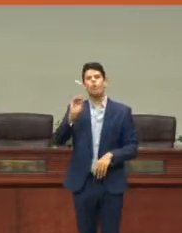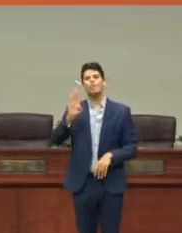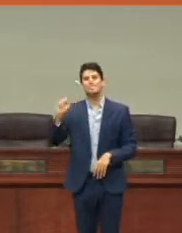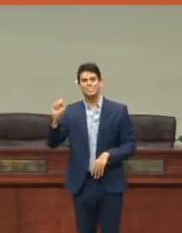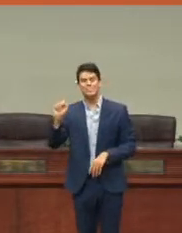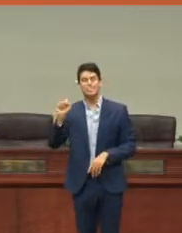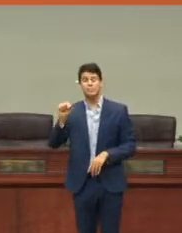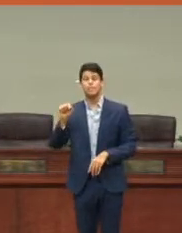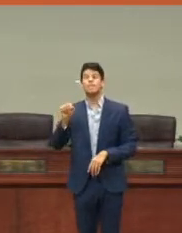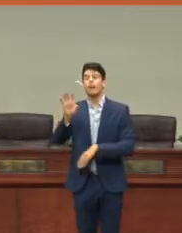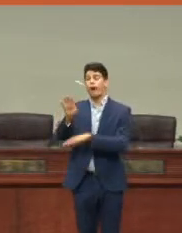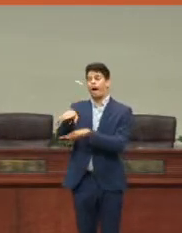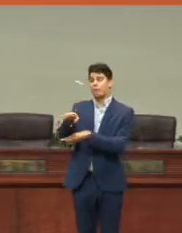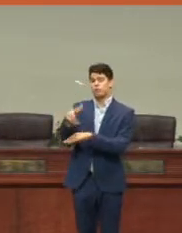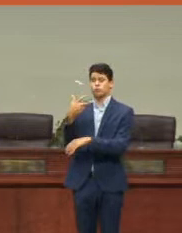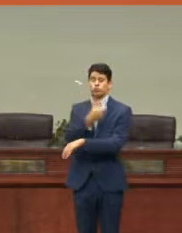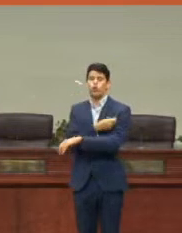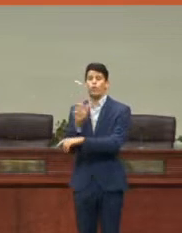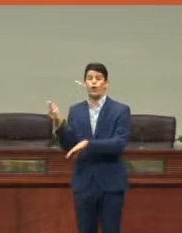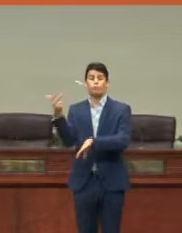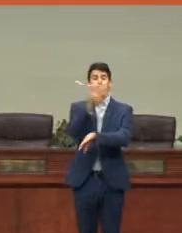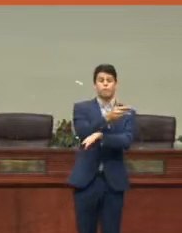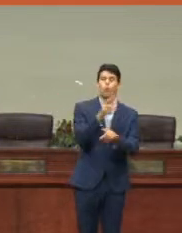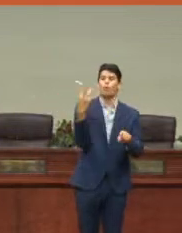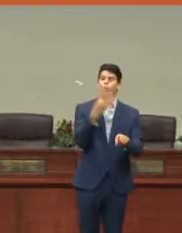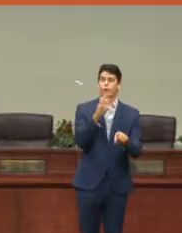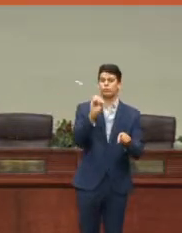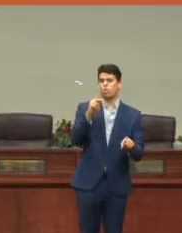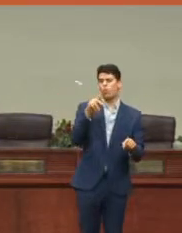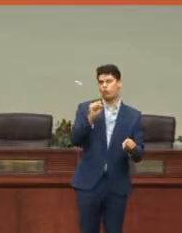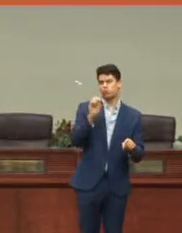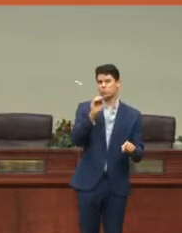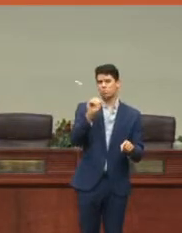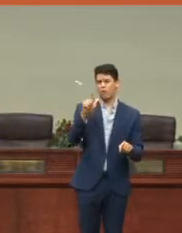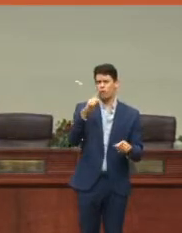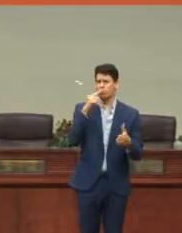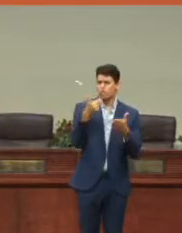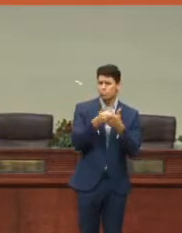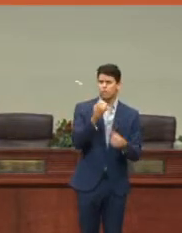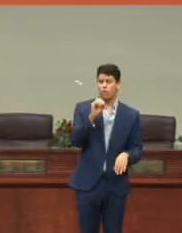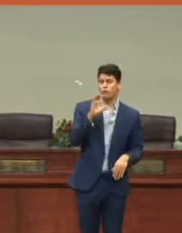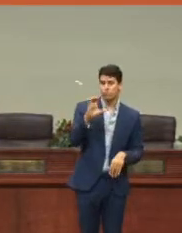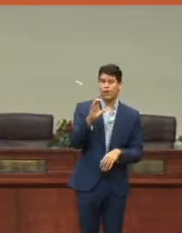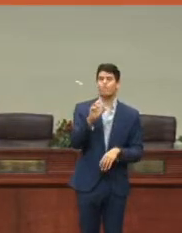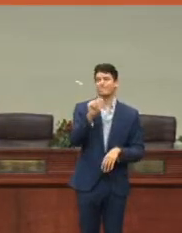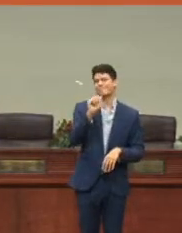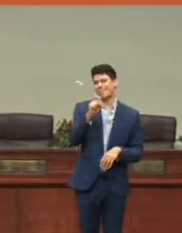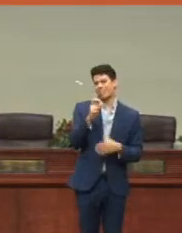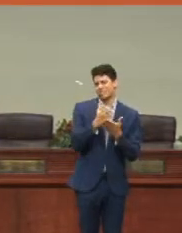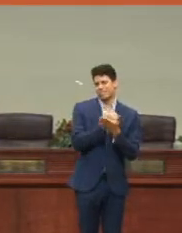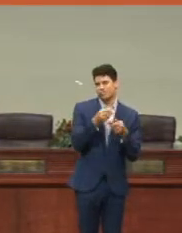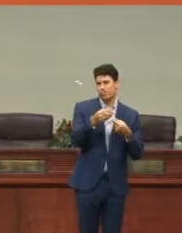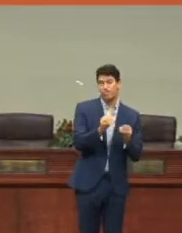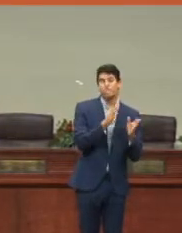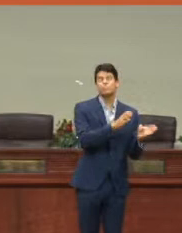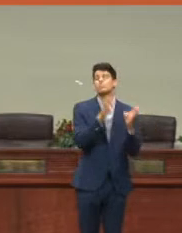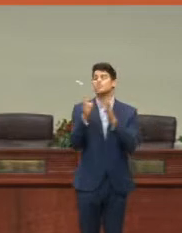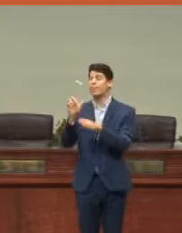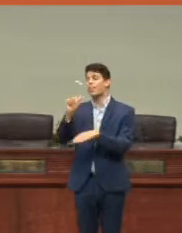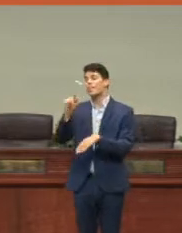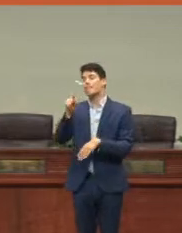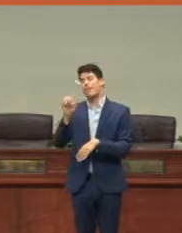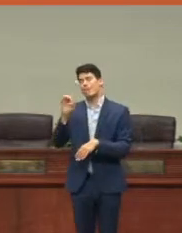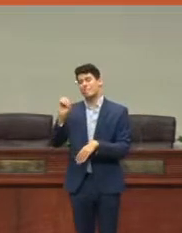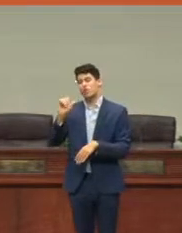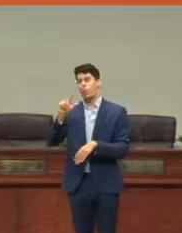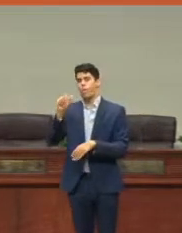afternoon, shots will be available at West Oaks Mall by the Orange County Tax Collector's Office. Lake Eola will be the location of the trail on Wednesday